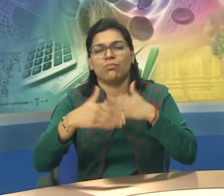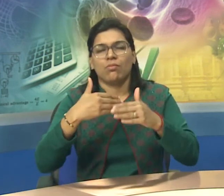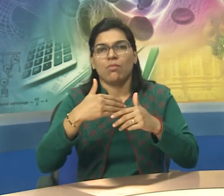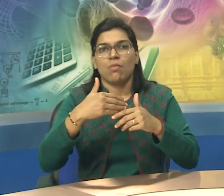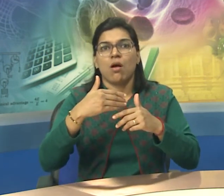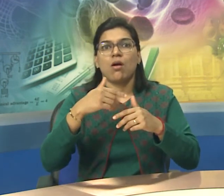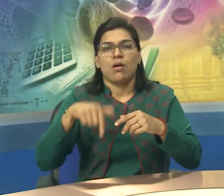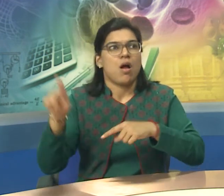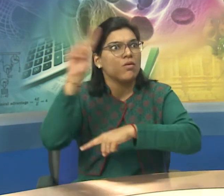financial conditions,